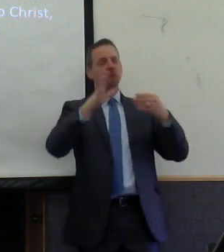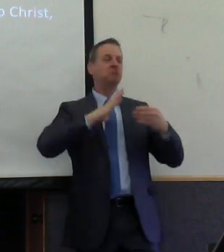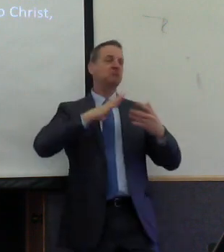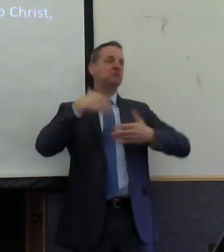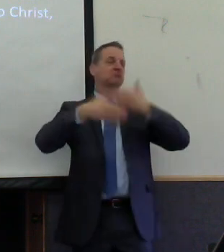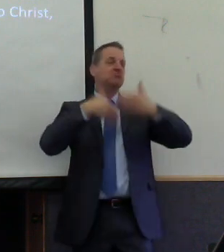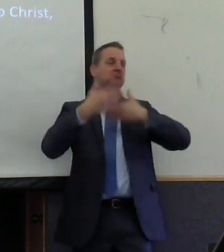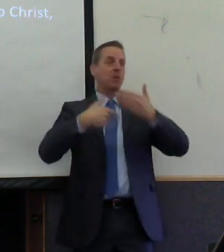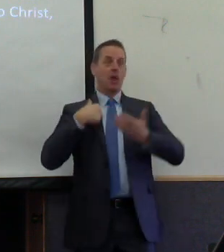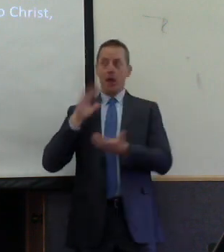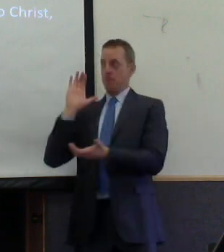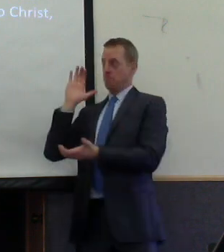fence.